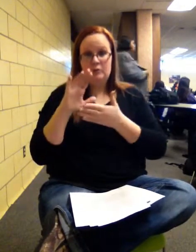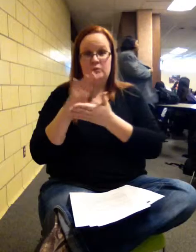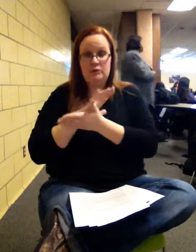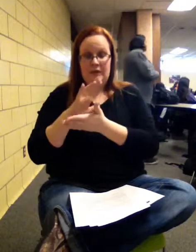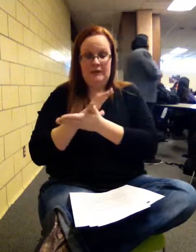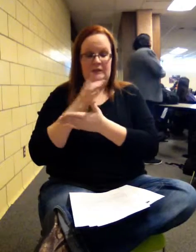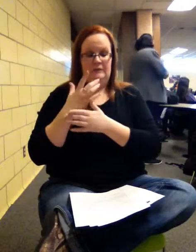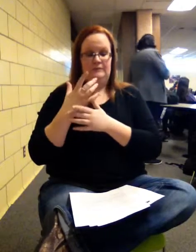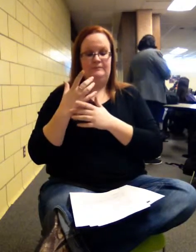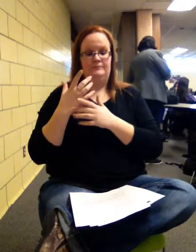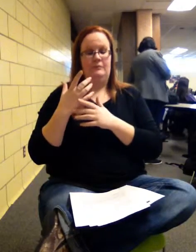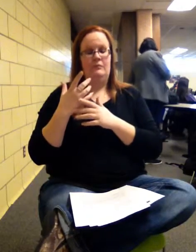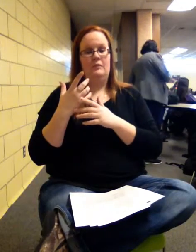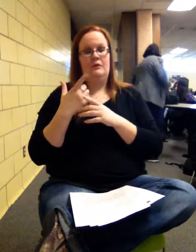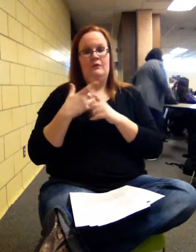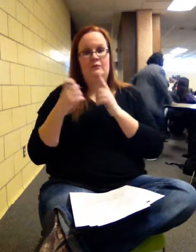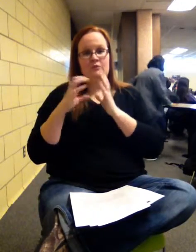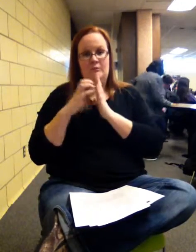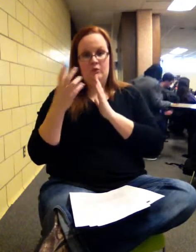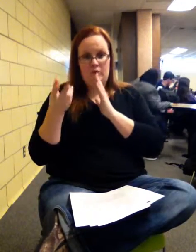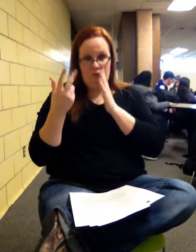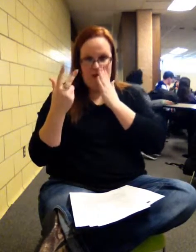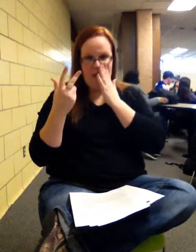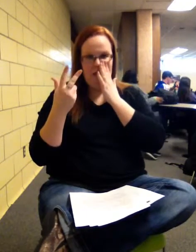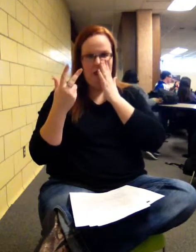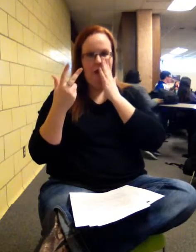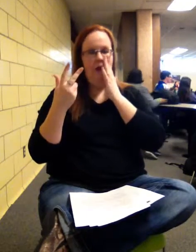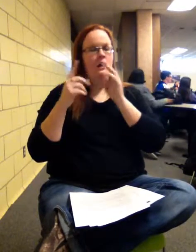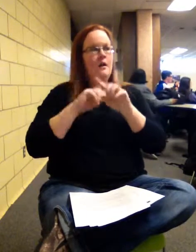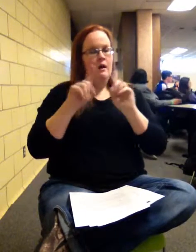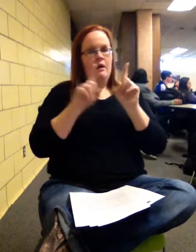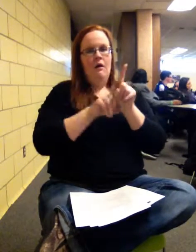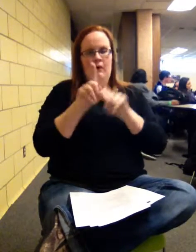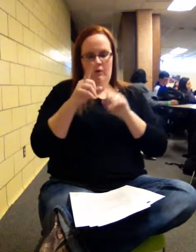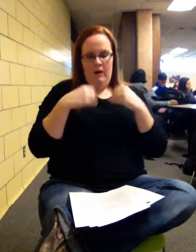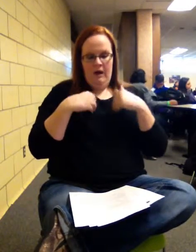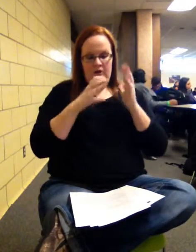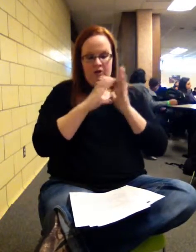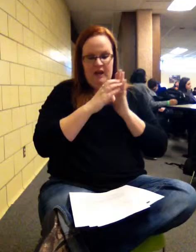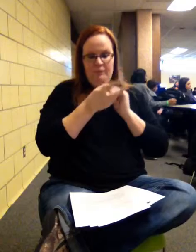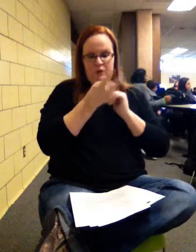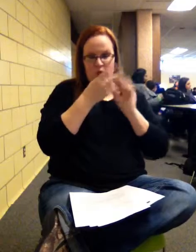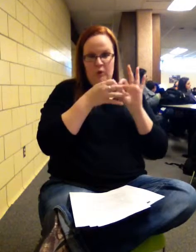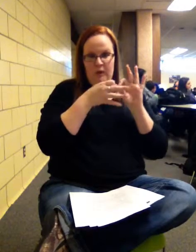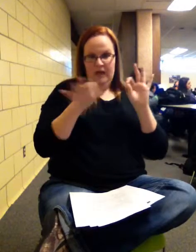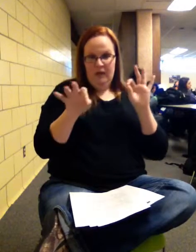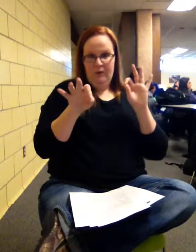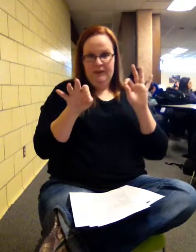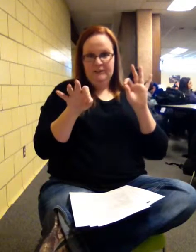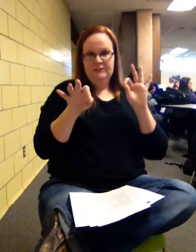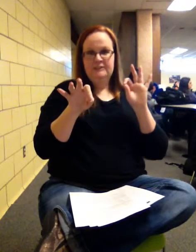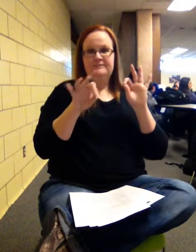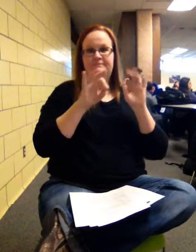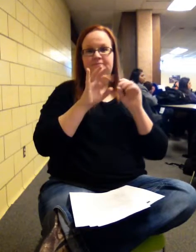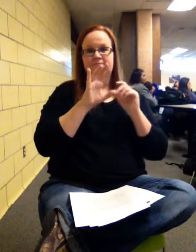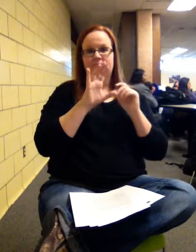3, for chapter 3. But then it's also going to have the chapter 2 equation of the free cash flow on there. And I